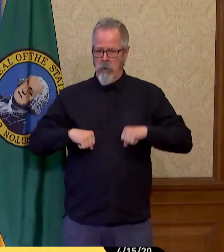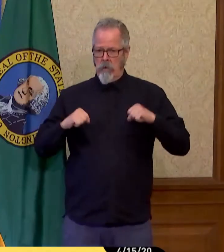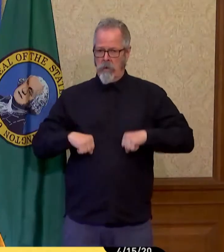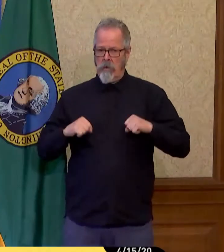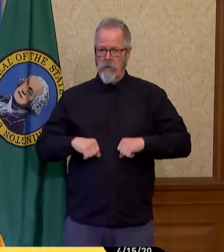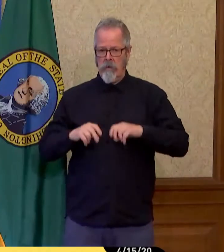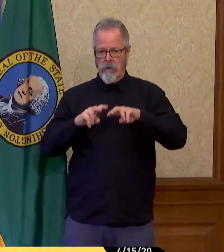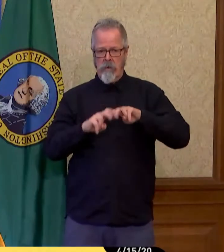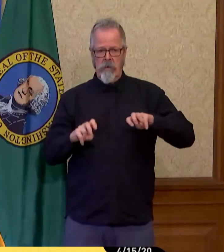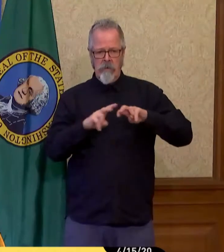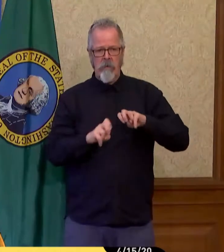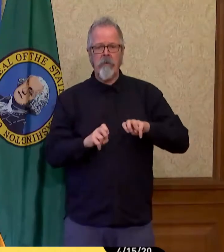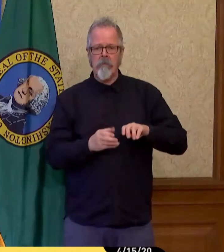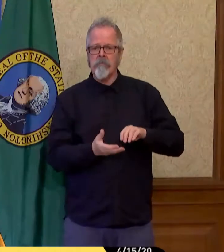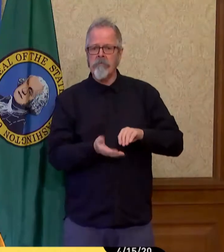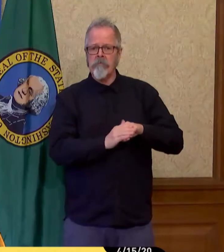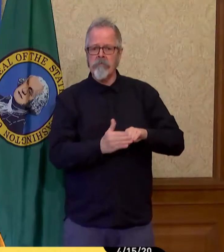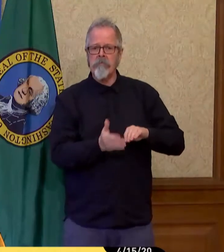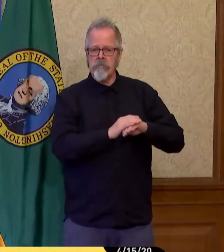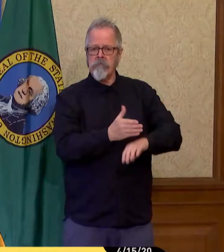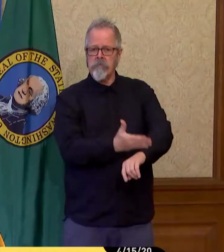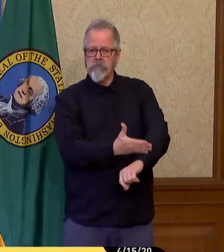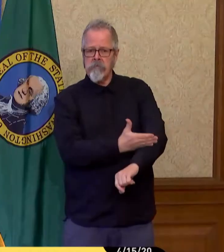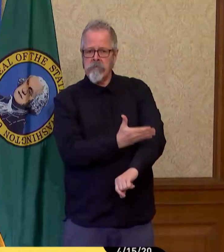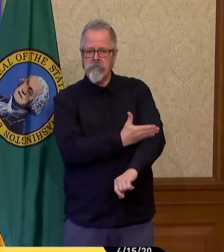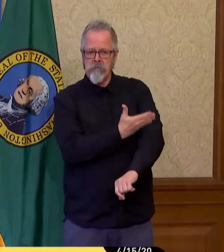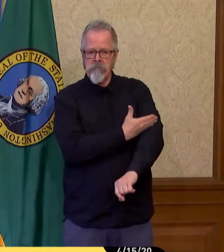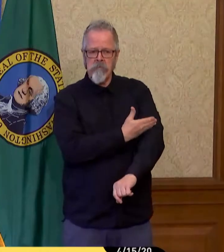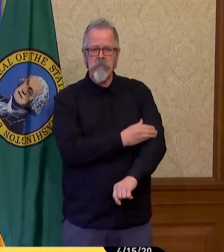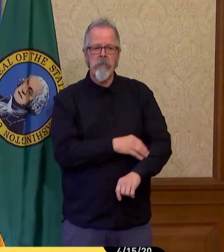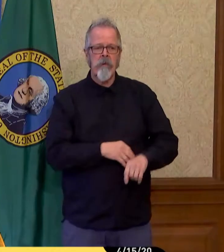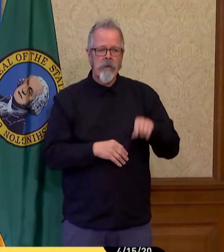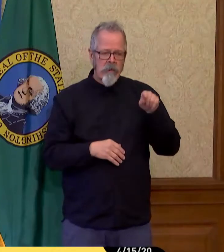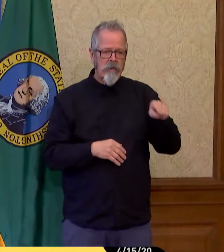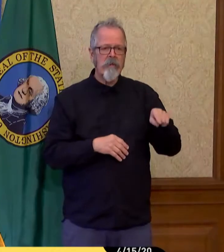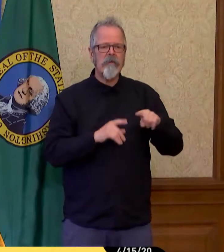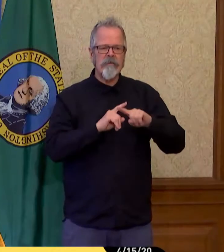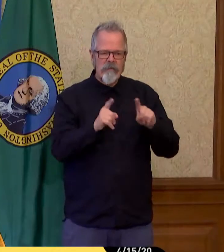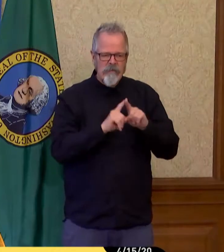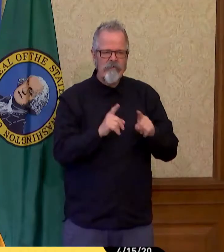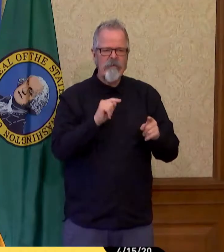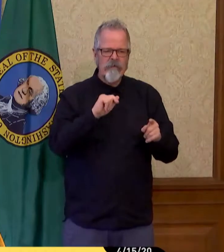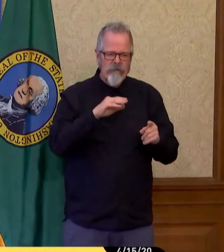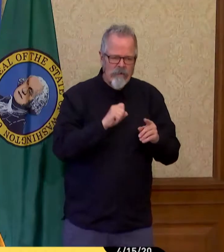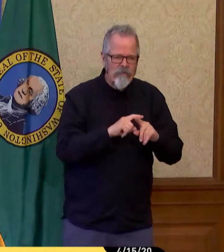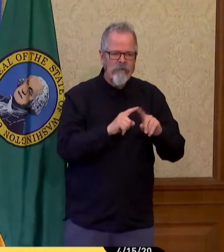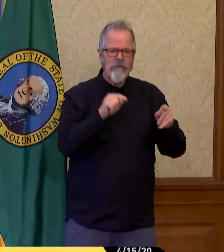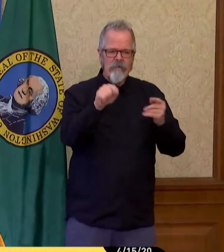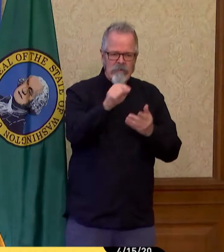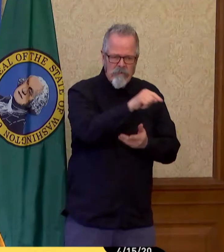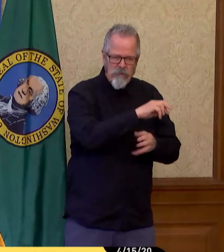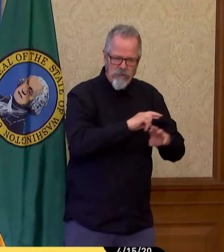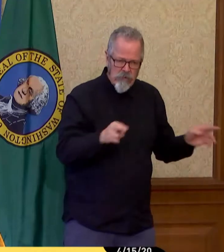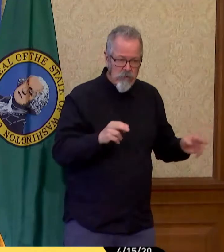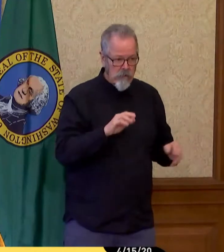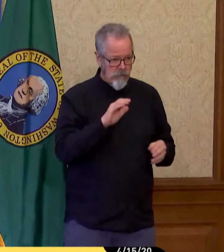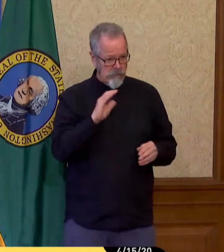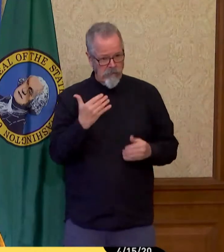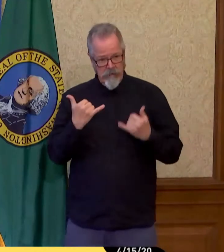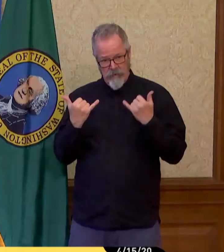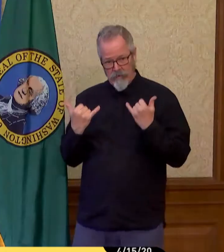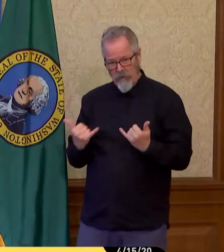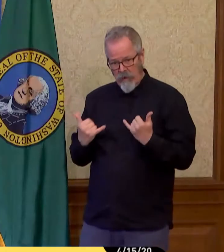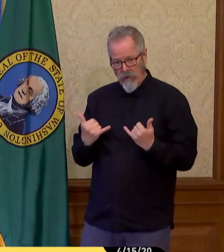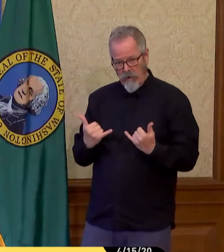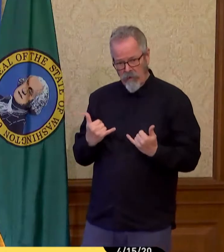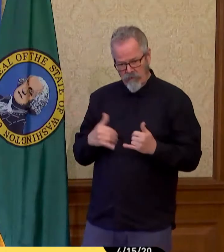the sample. It may be in the range of about 13,000 tests a day, plus or minus. But we're only